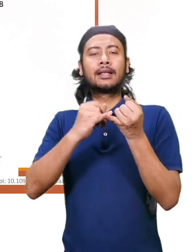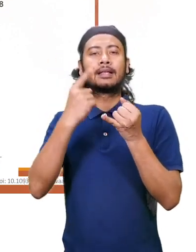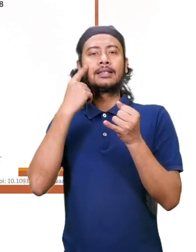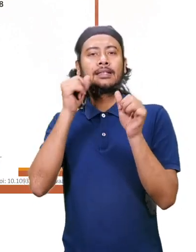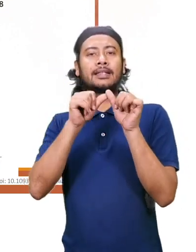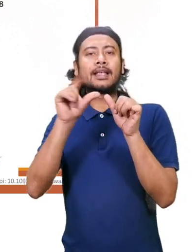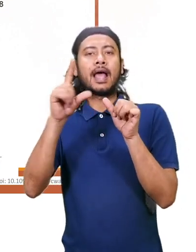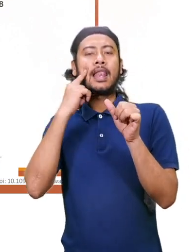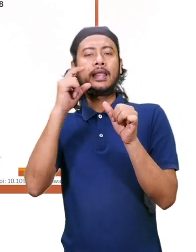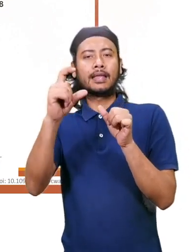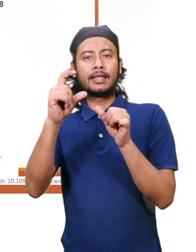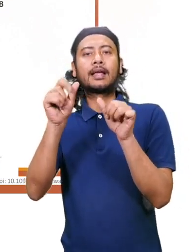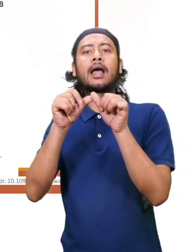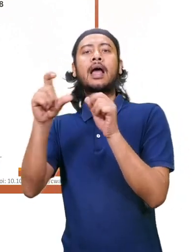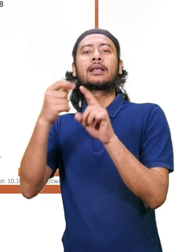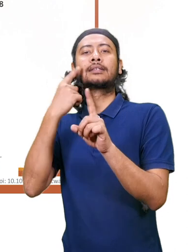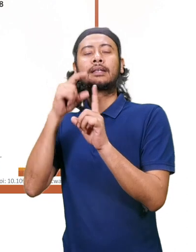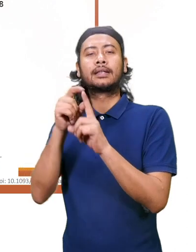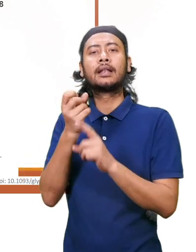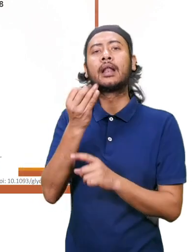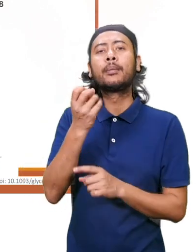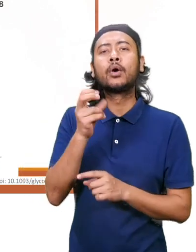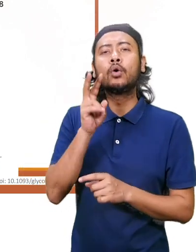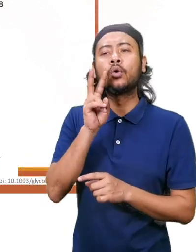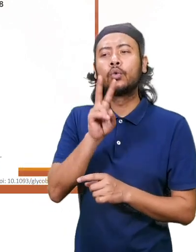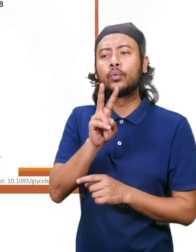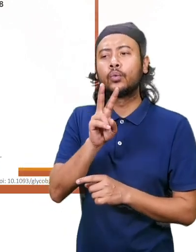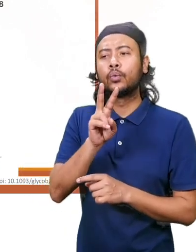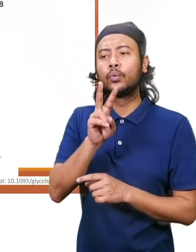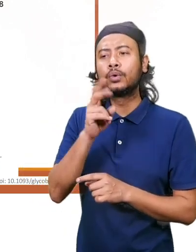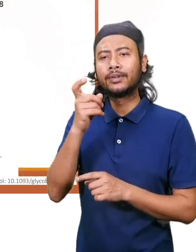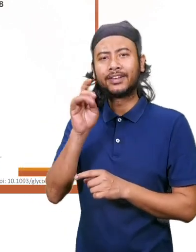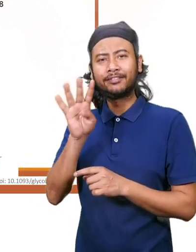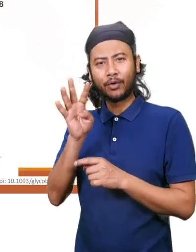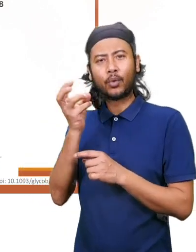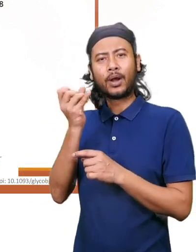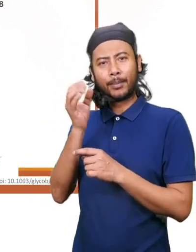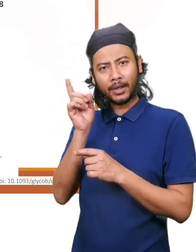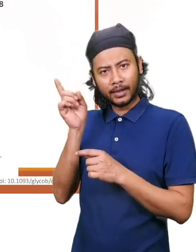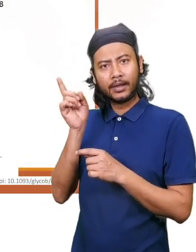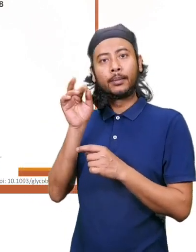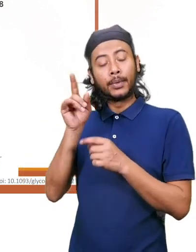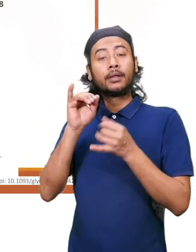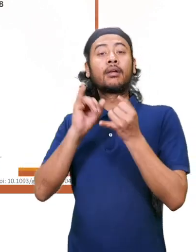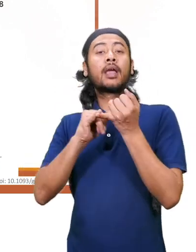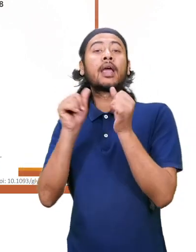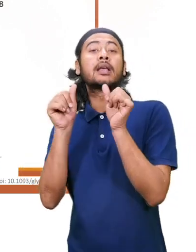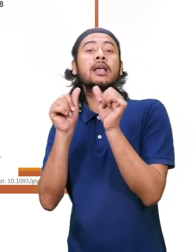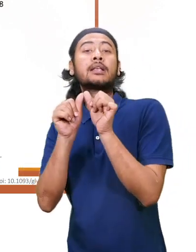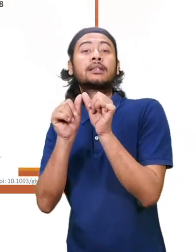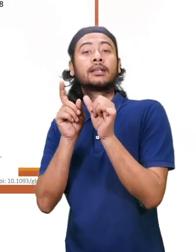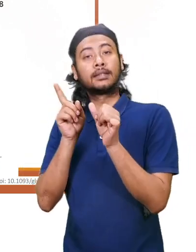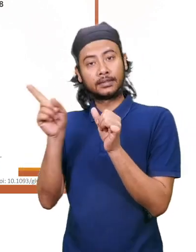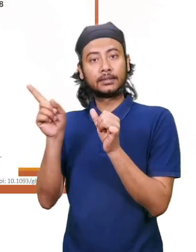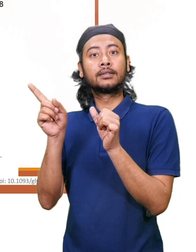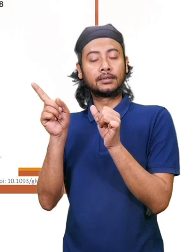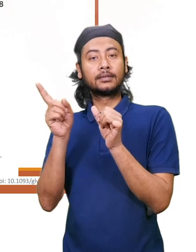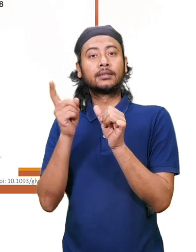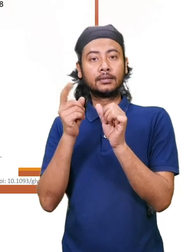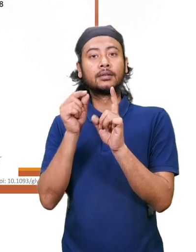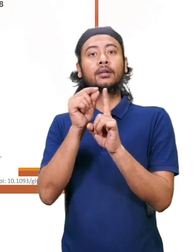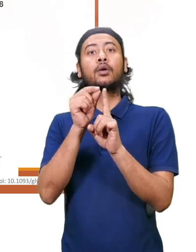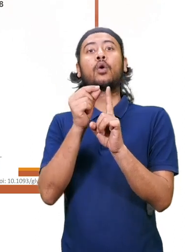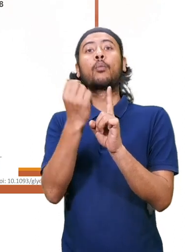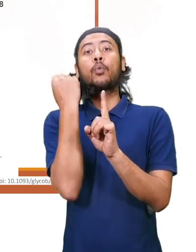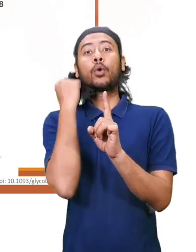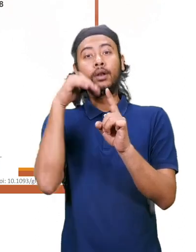acids. So those are showing some typical masses of 274. So those indicates the presence